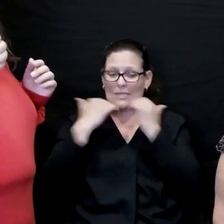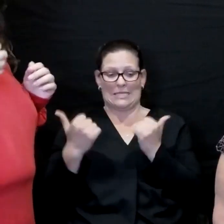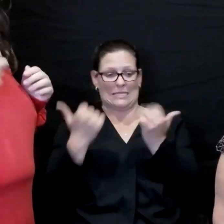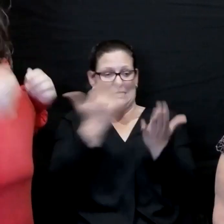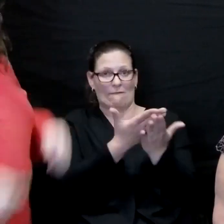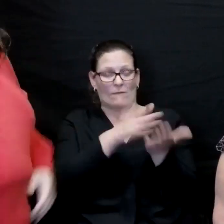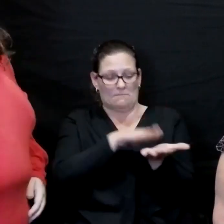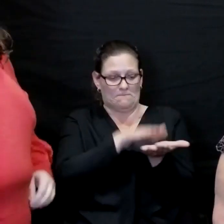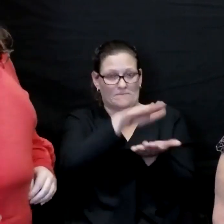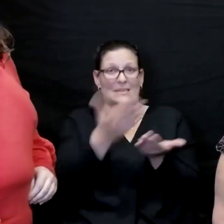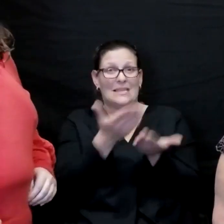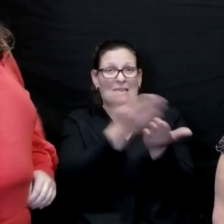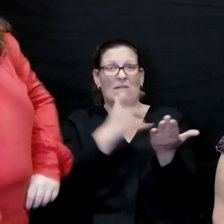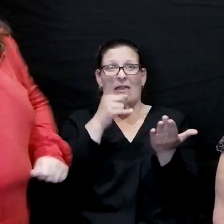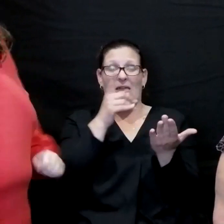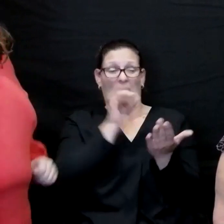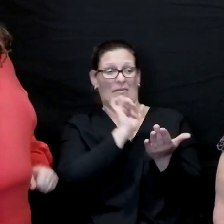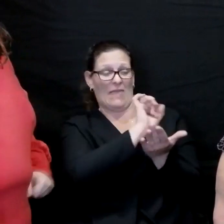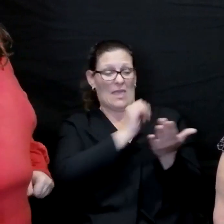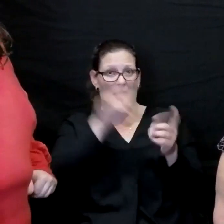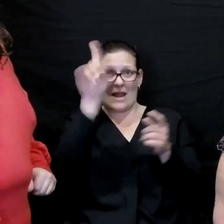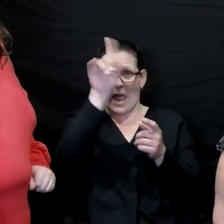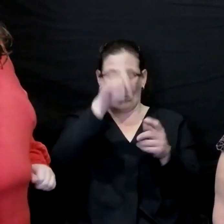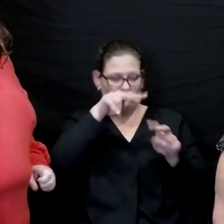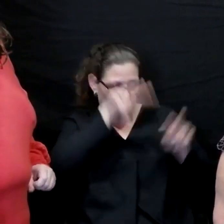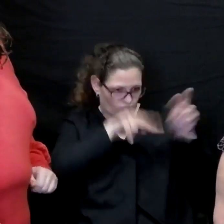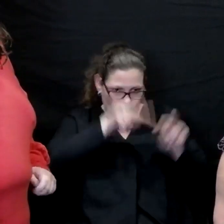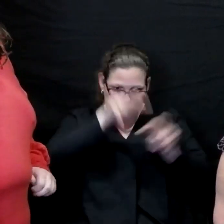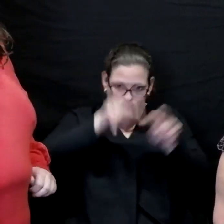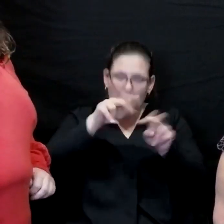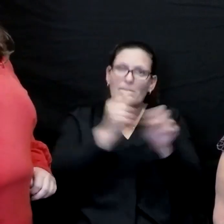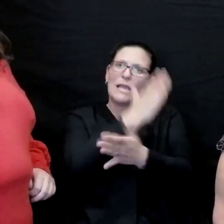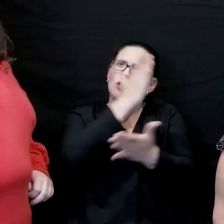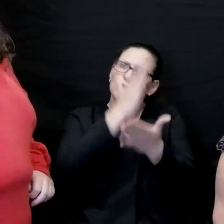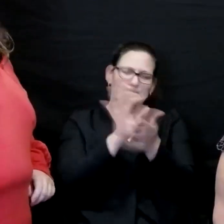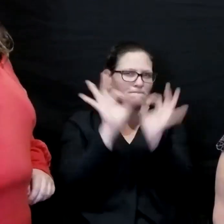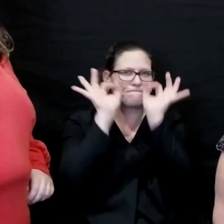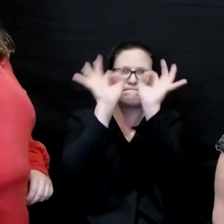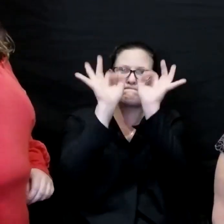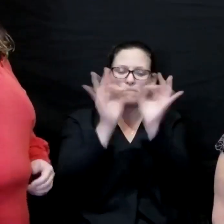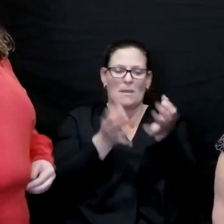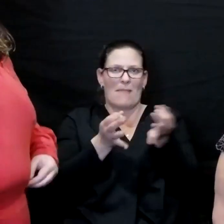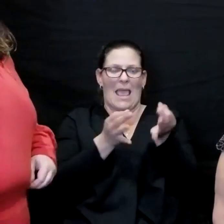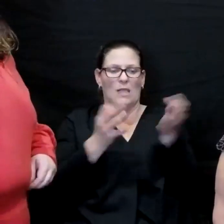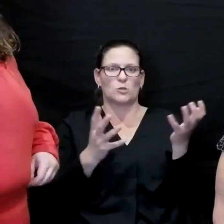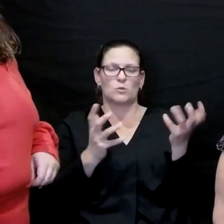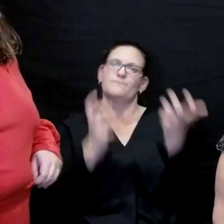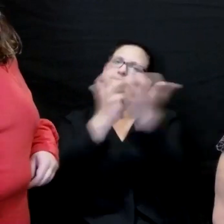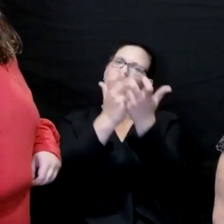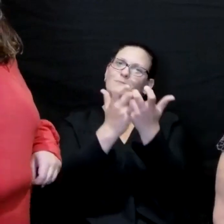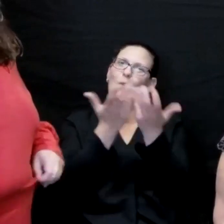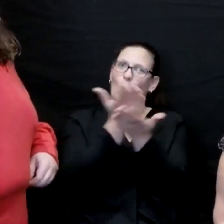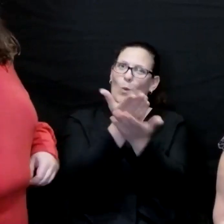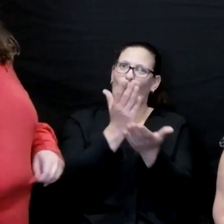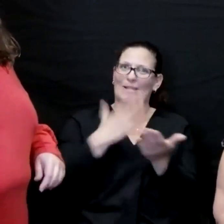is right for you. But I wouldn't be too worried yet, as Grace said. Not time to worry yet. Yeah. But if